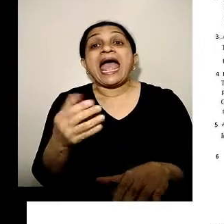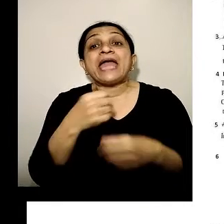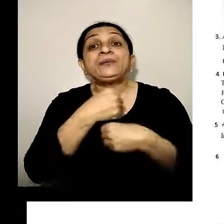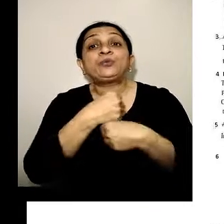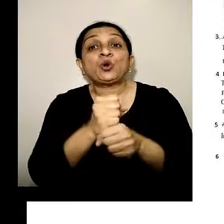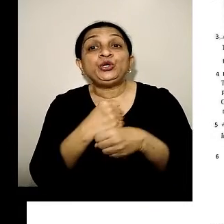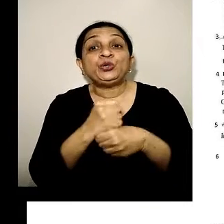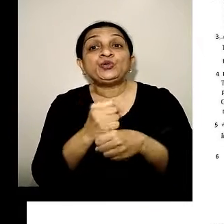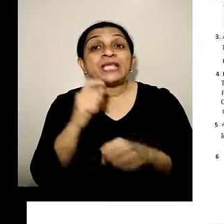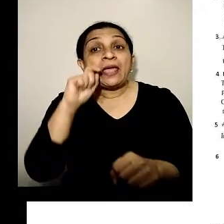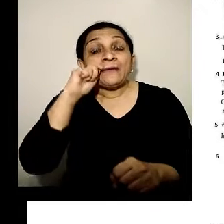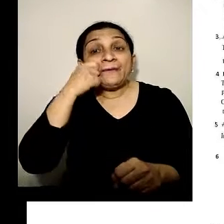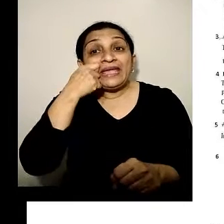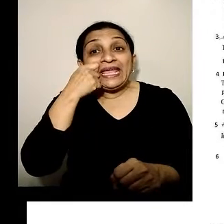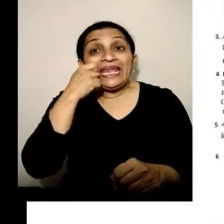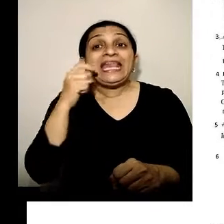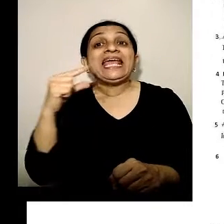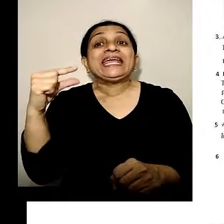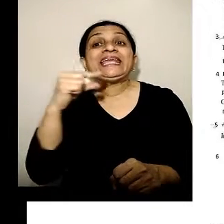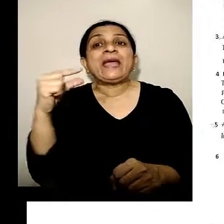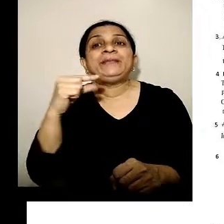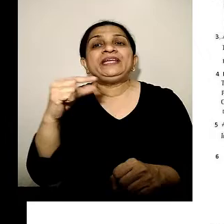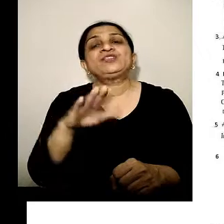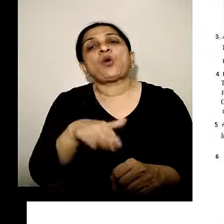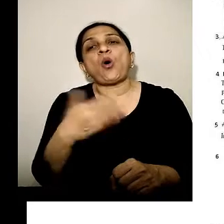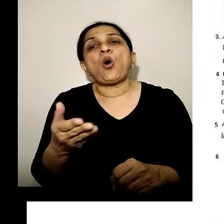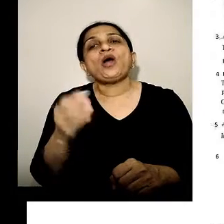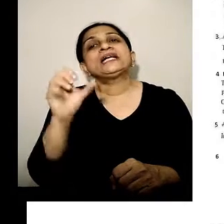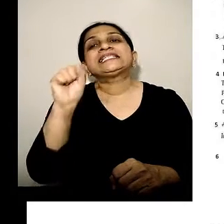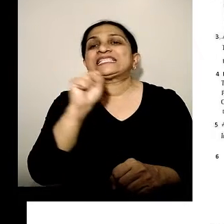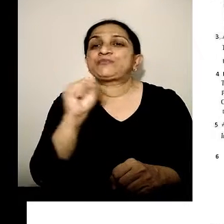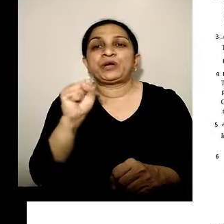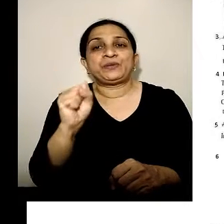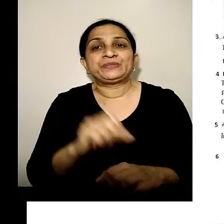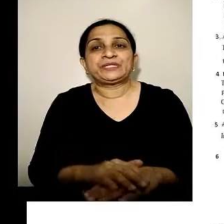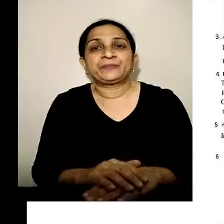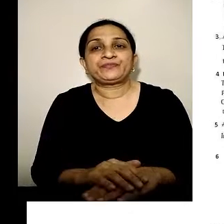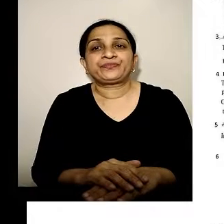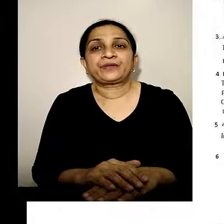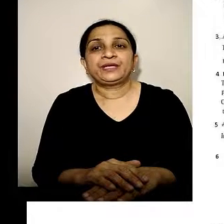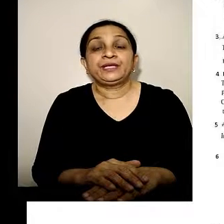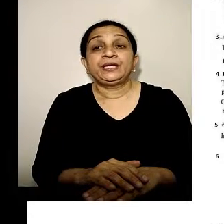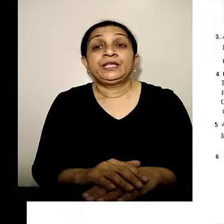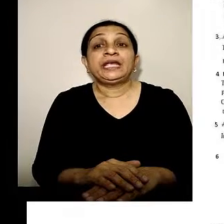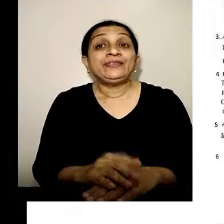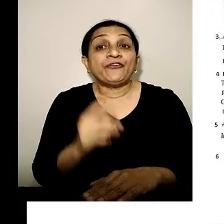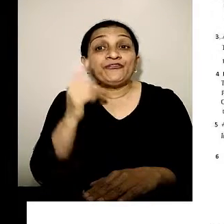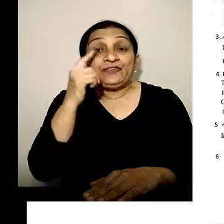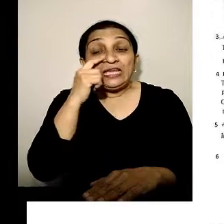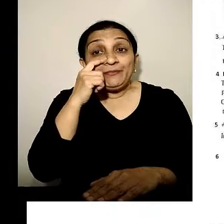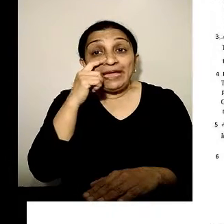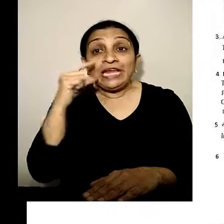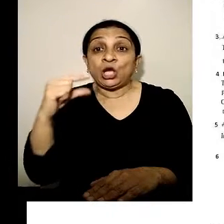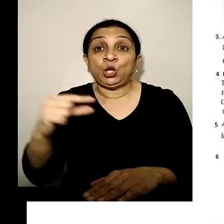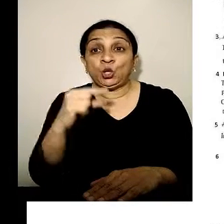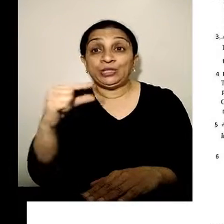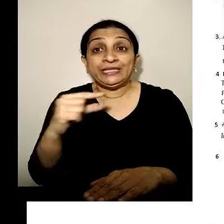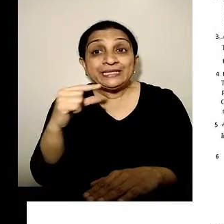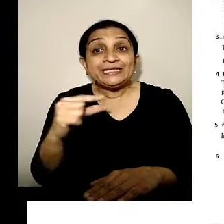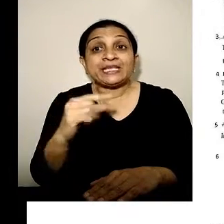Okay, and produce male gametes or sperms. In the